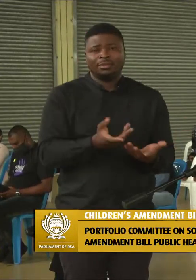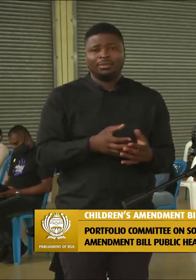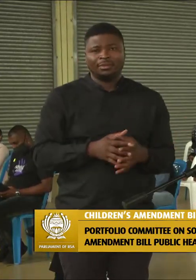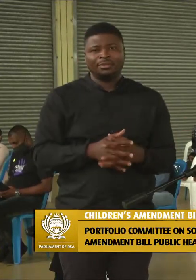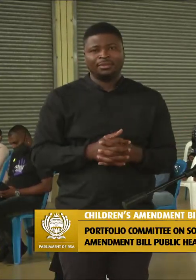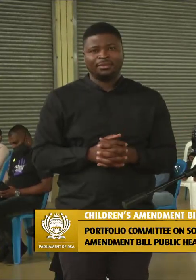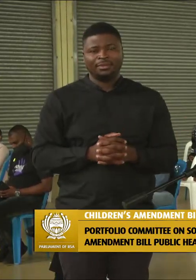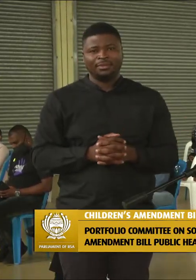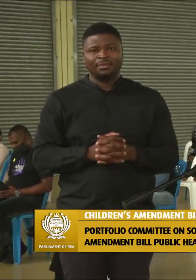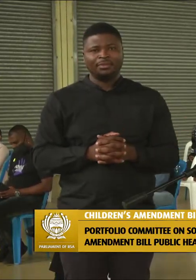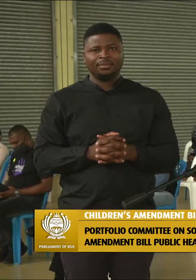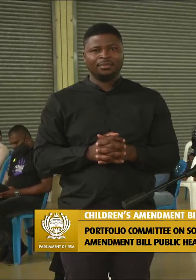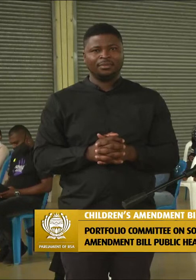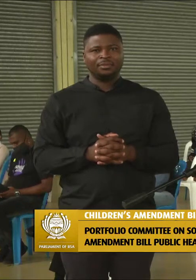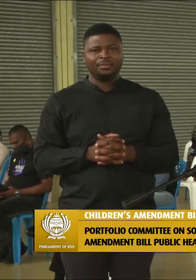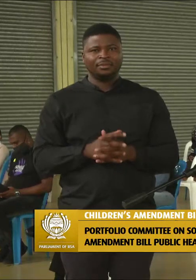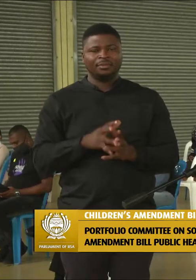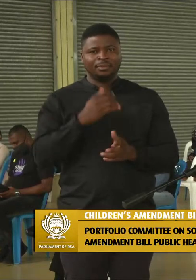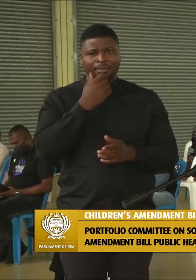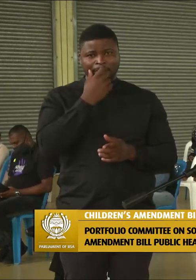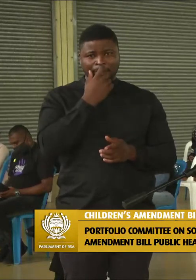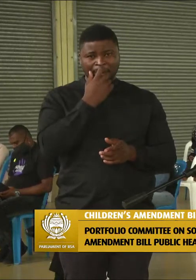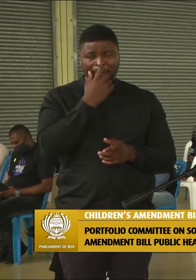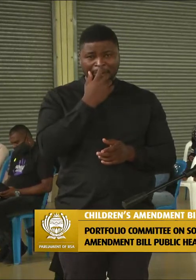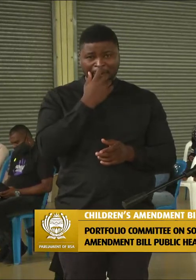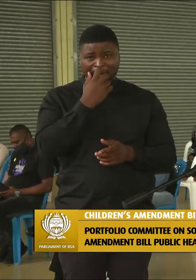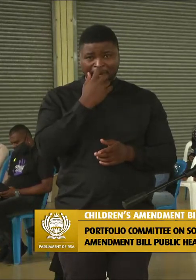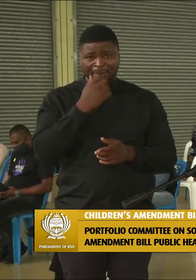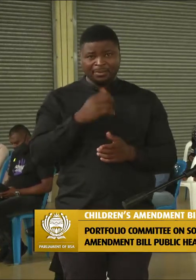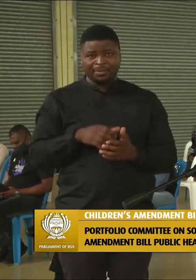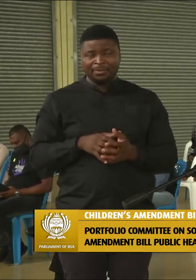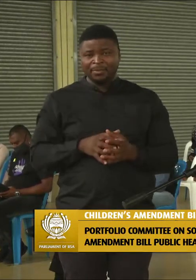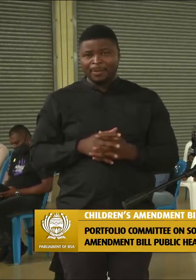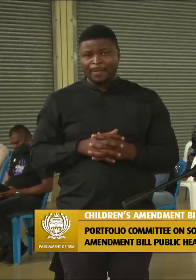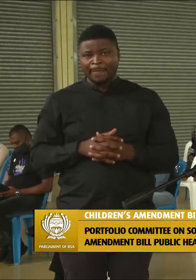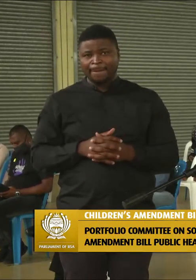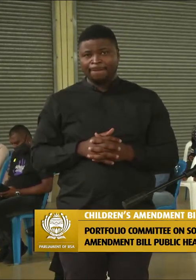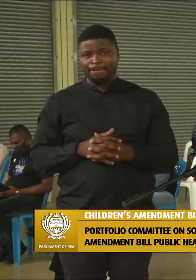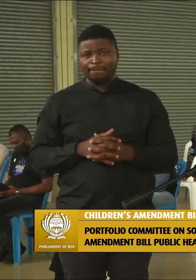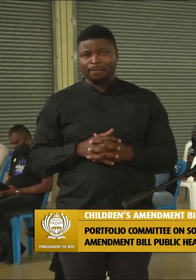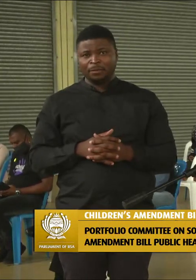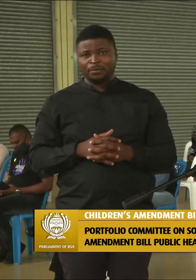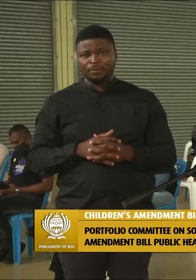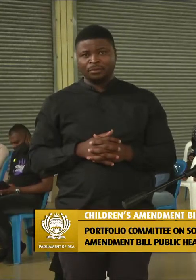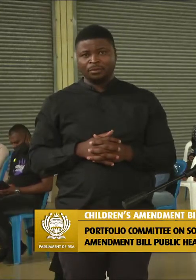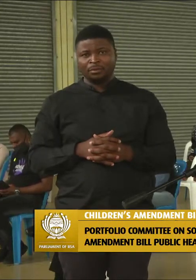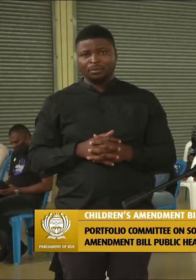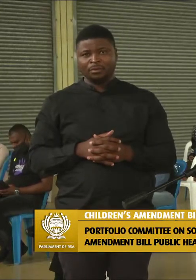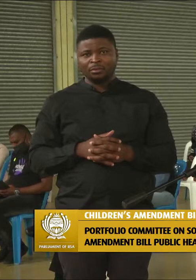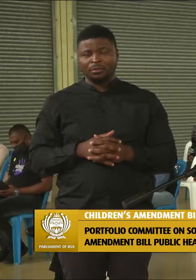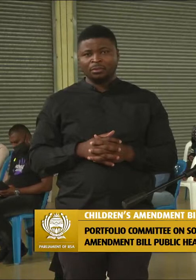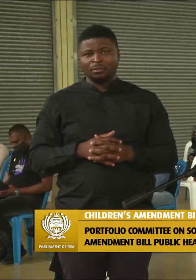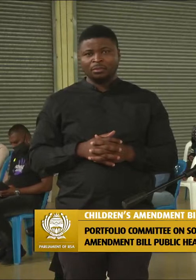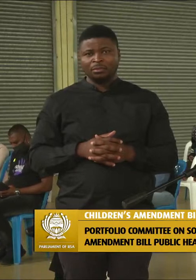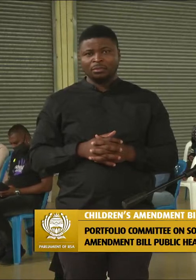ngizothini baye babe naleyo disability encanyana lecashile njengokuthi nje umntwana uhlale eshaya umntwana abantwana ngaso sonke